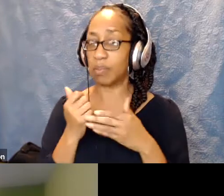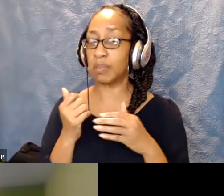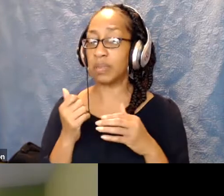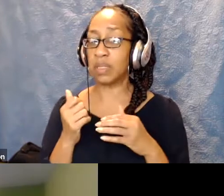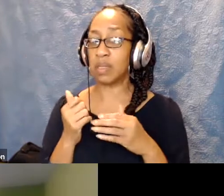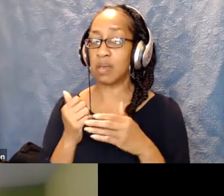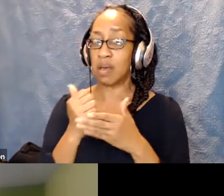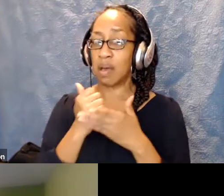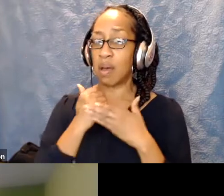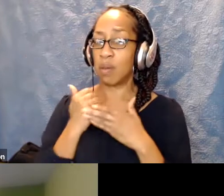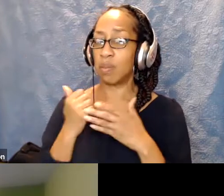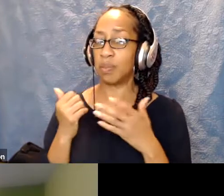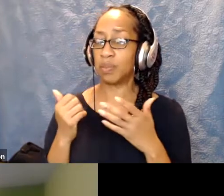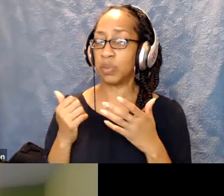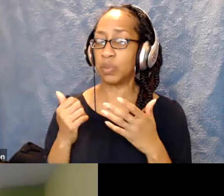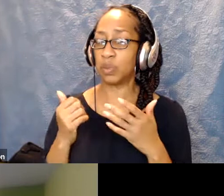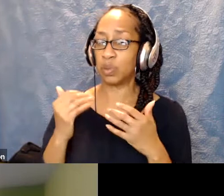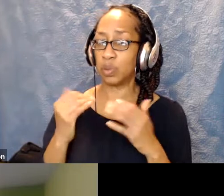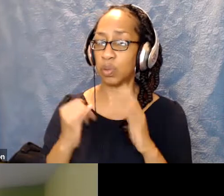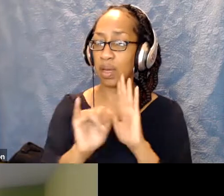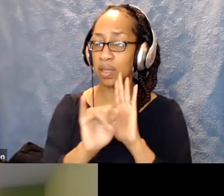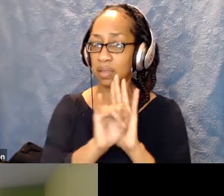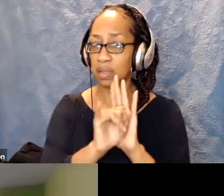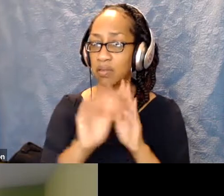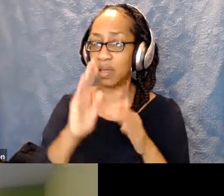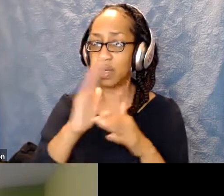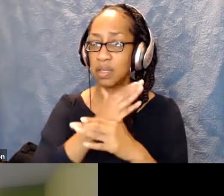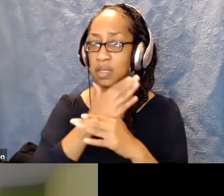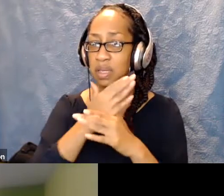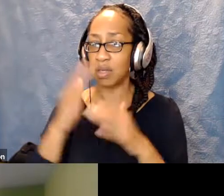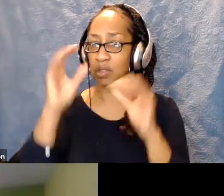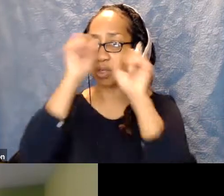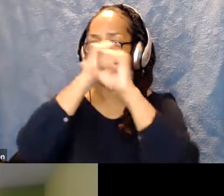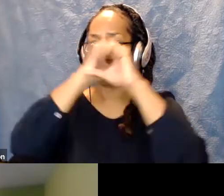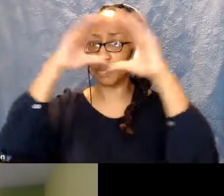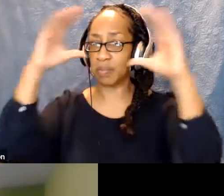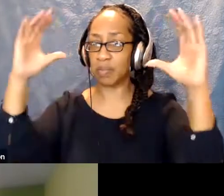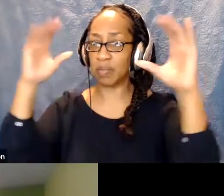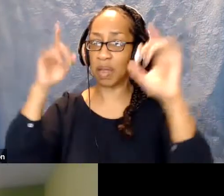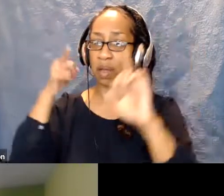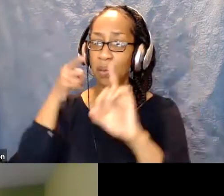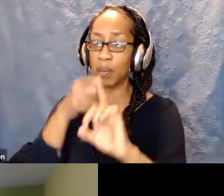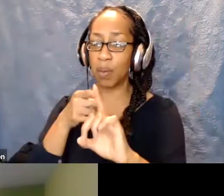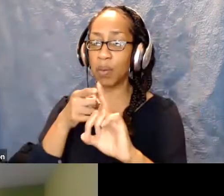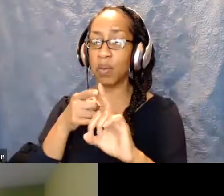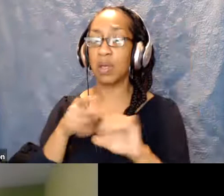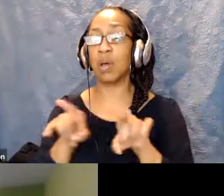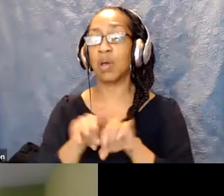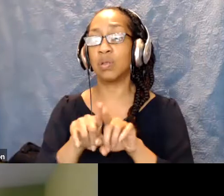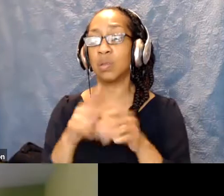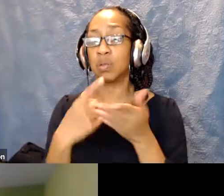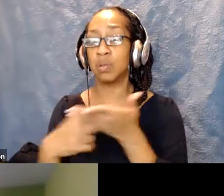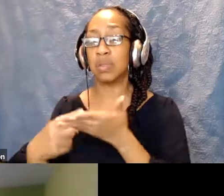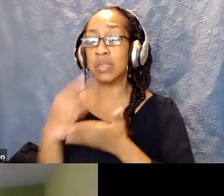really, again, identify those shared visions and goals, and talk about some of the challenges with the way their